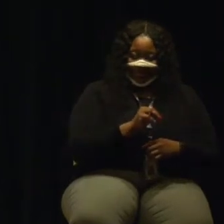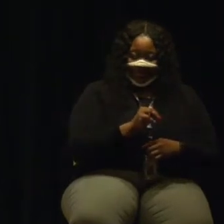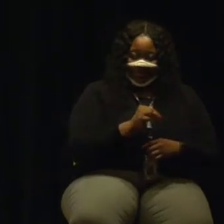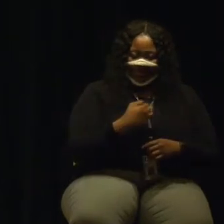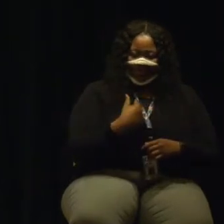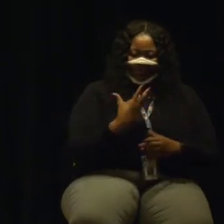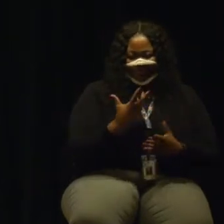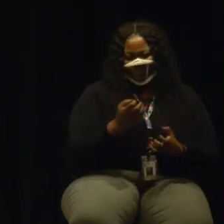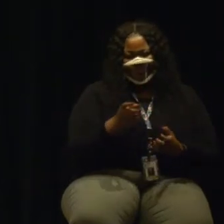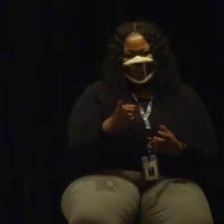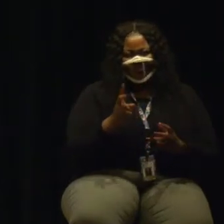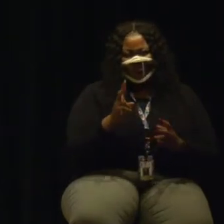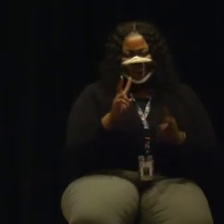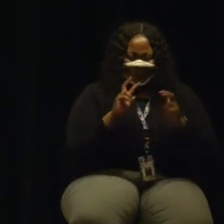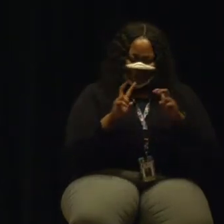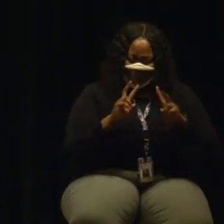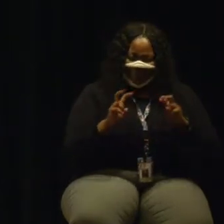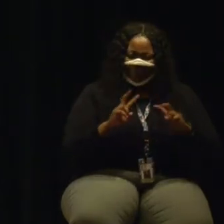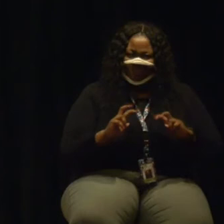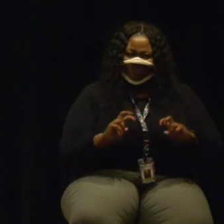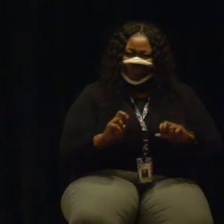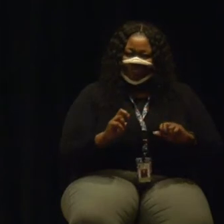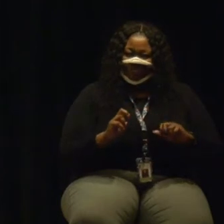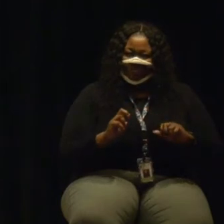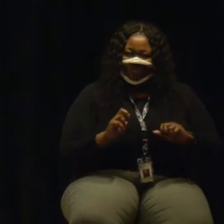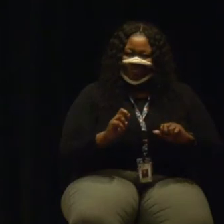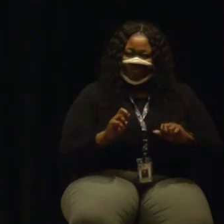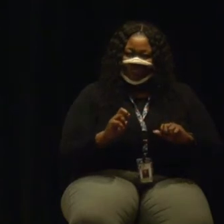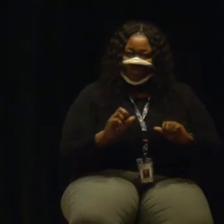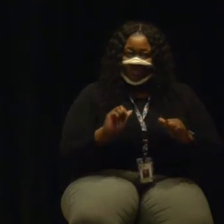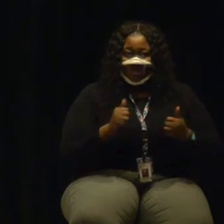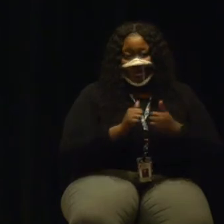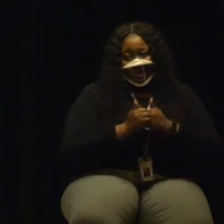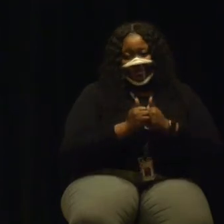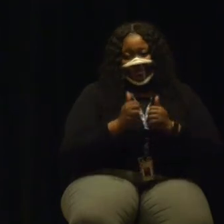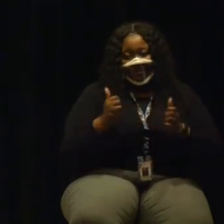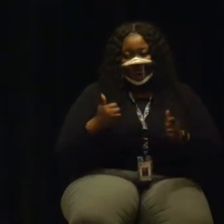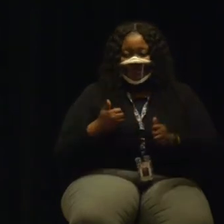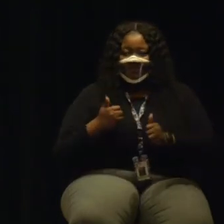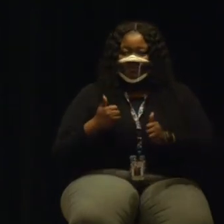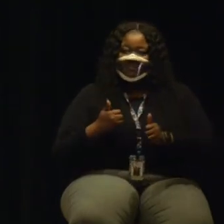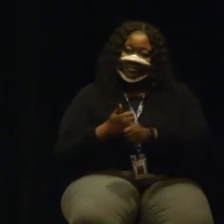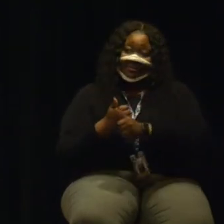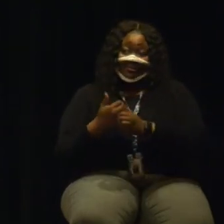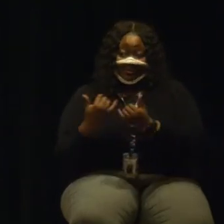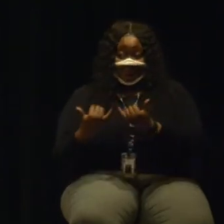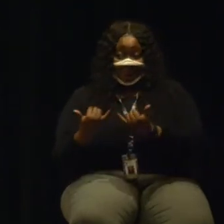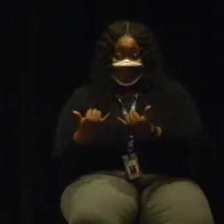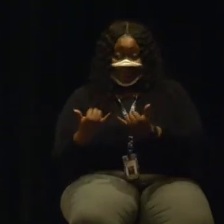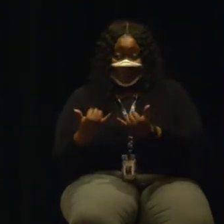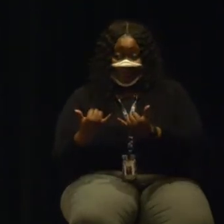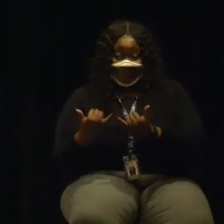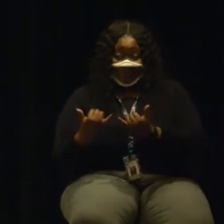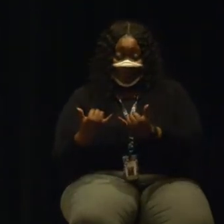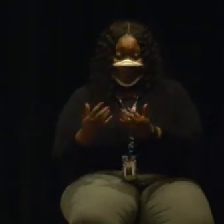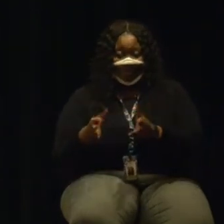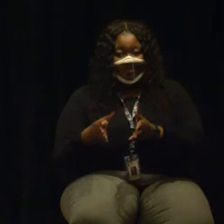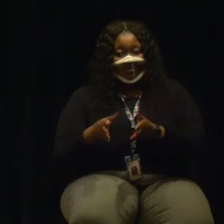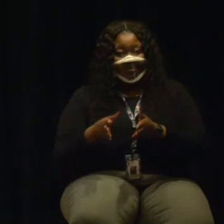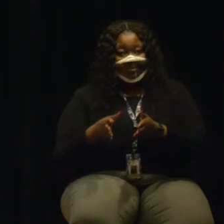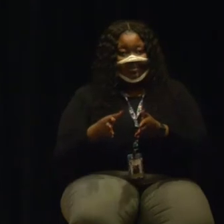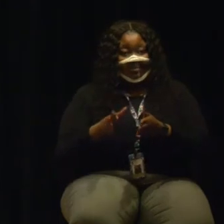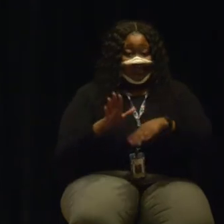on how well do you think that follows up today? Because, okay, not to be disrespectful, right? Not to mm-hmm. be disrespectful,